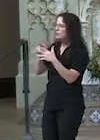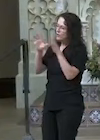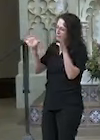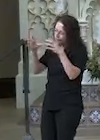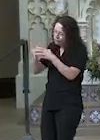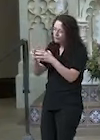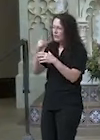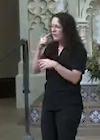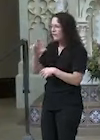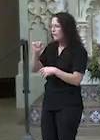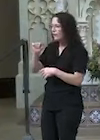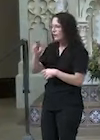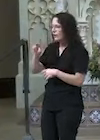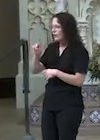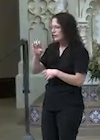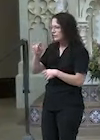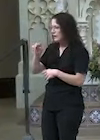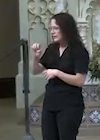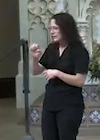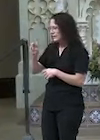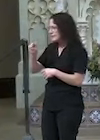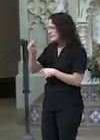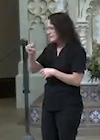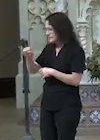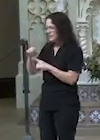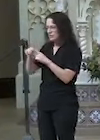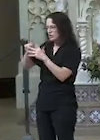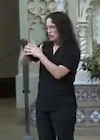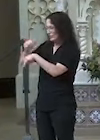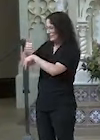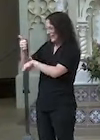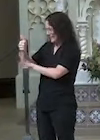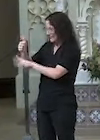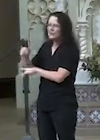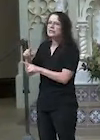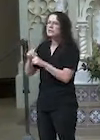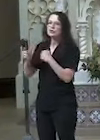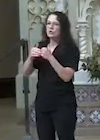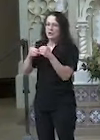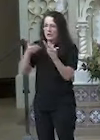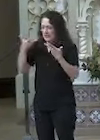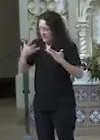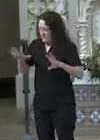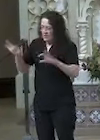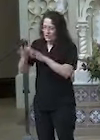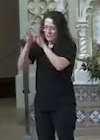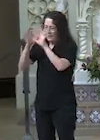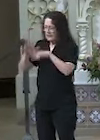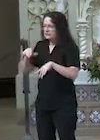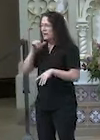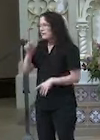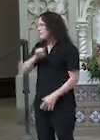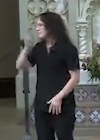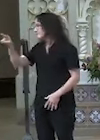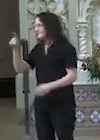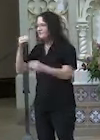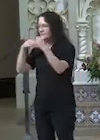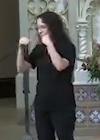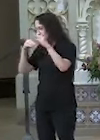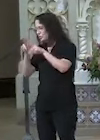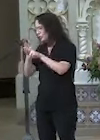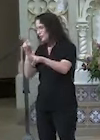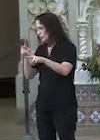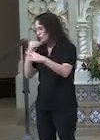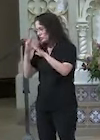Si. That started at 10 o'clock. So right afterward, instead of going over and sharing a meal, I